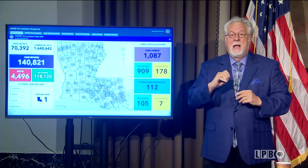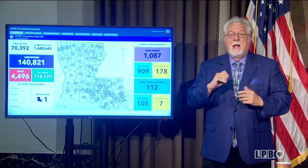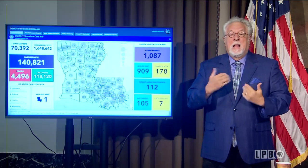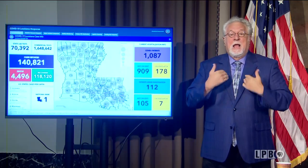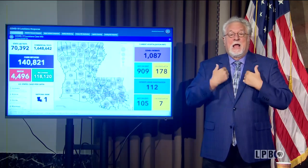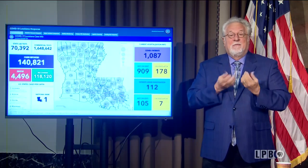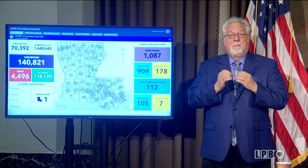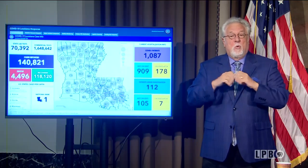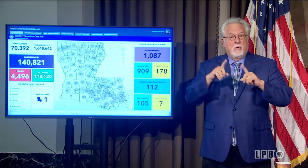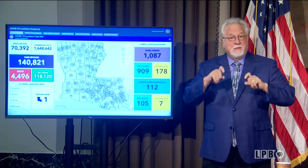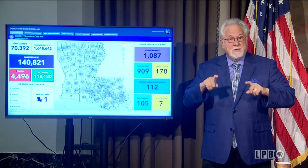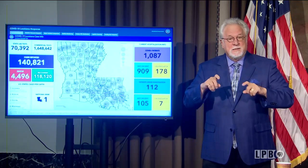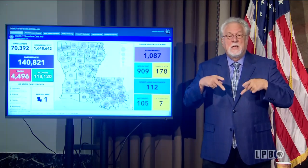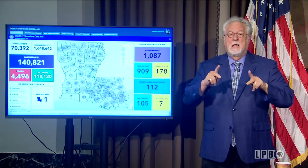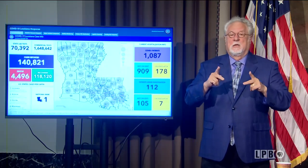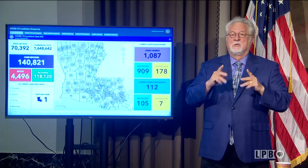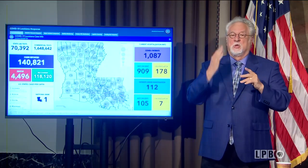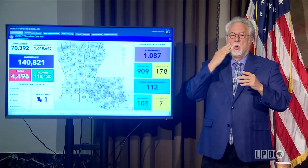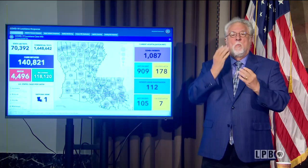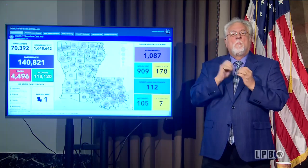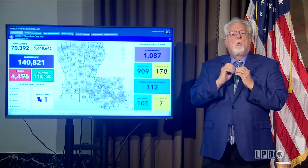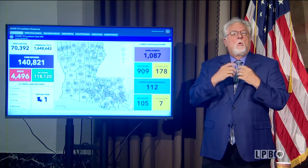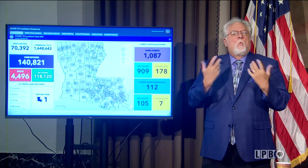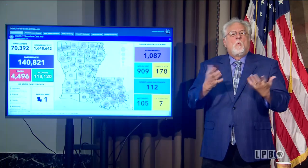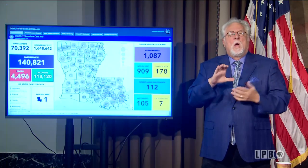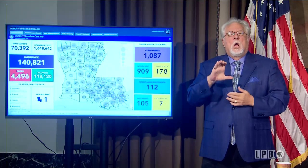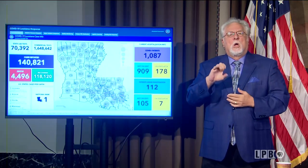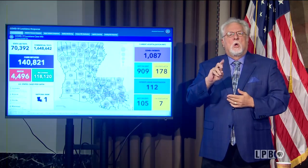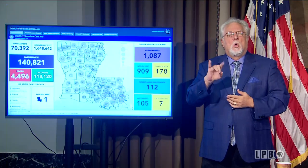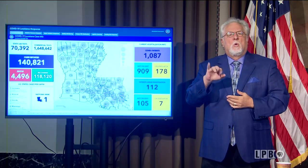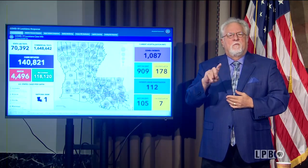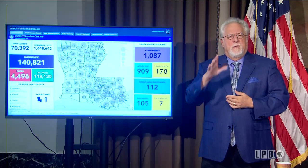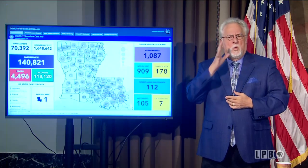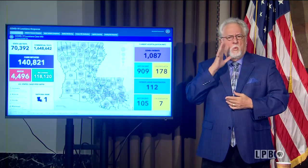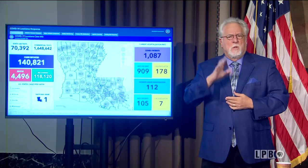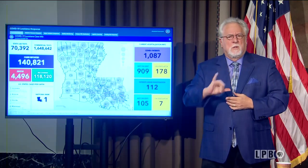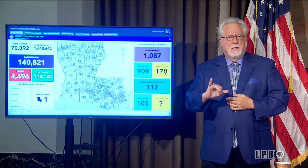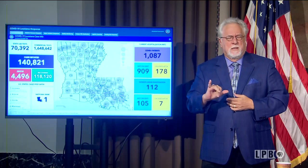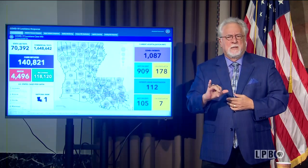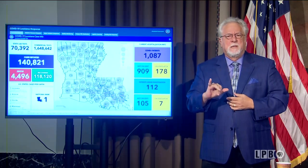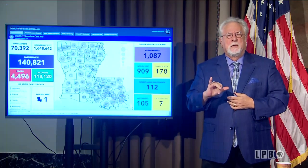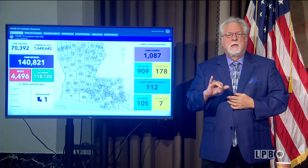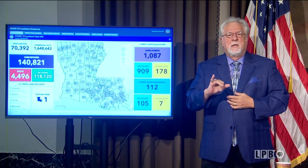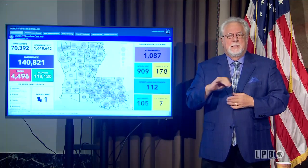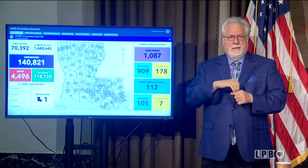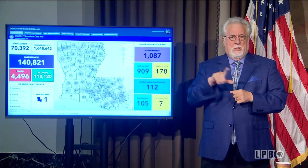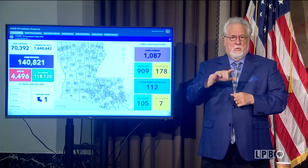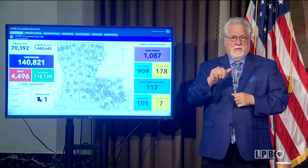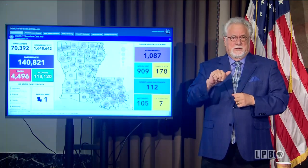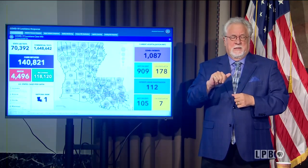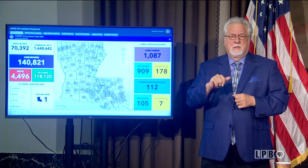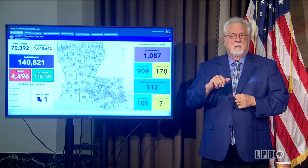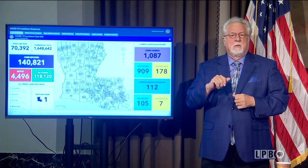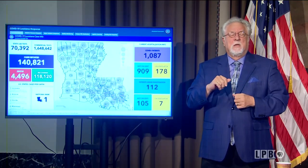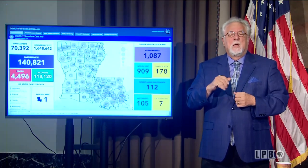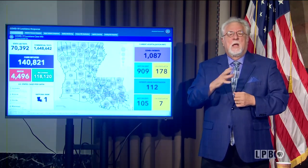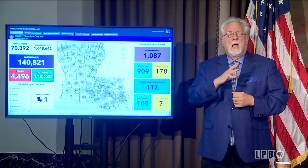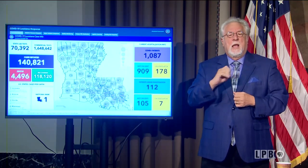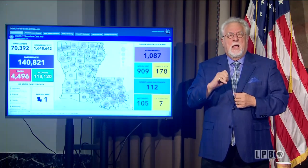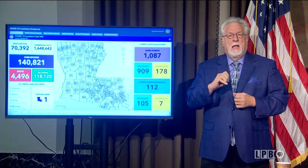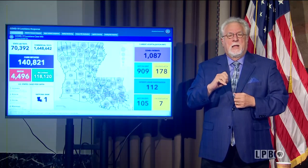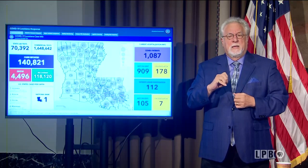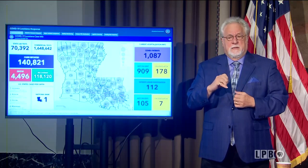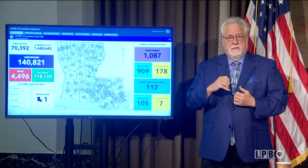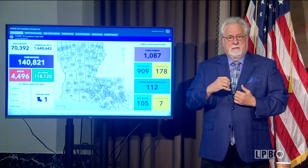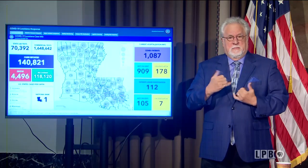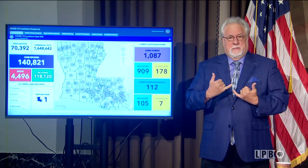more testing allows us to know more about what COVID is like in Louisiana and what it's doing. And